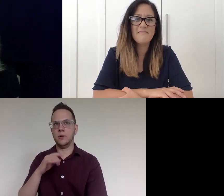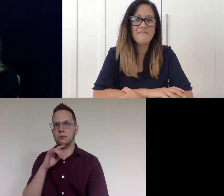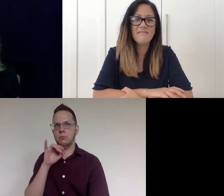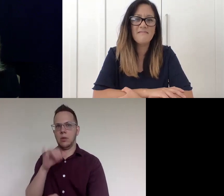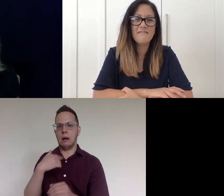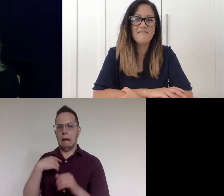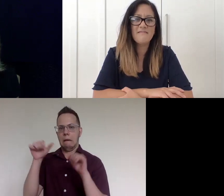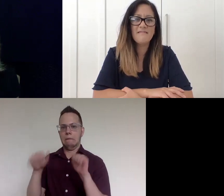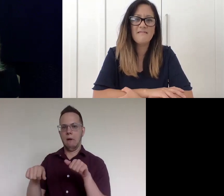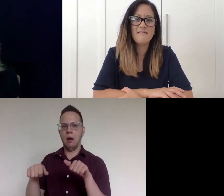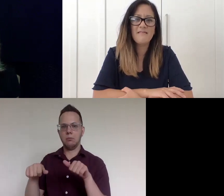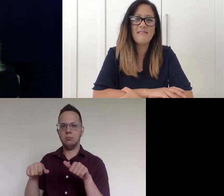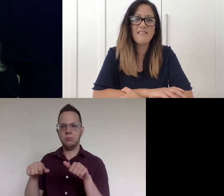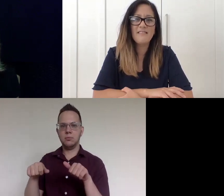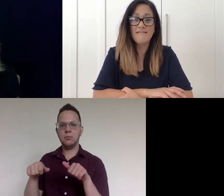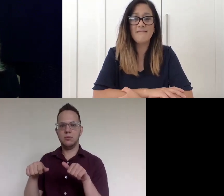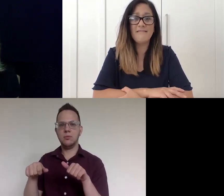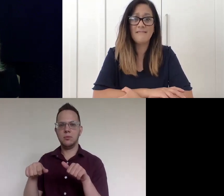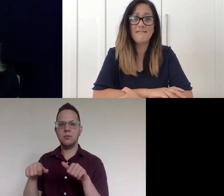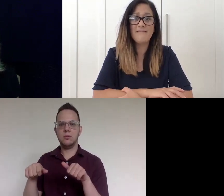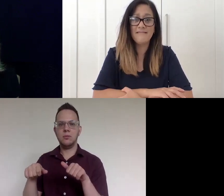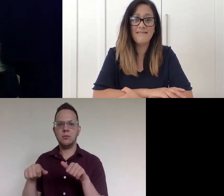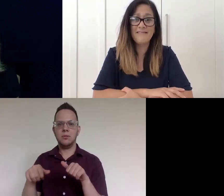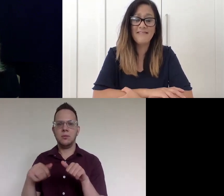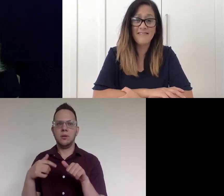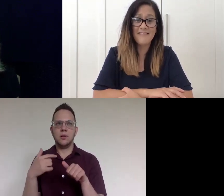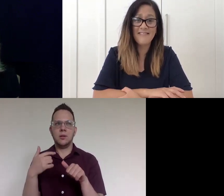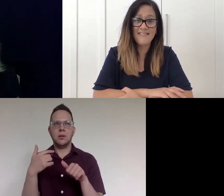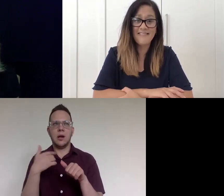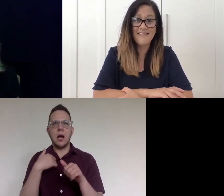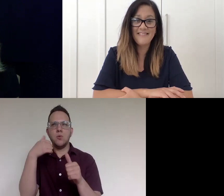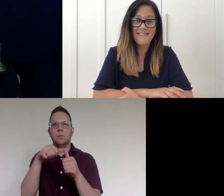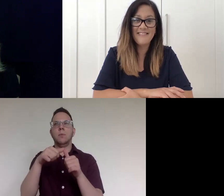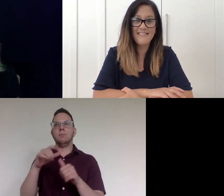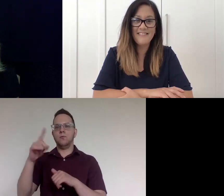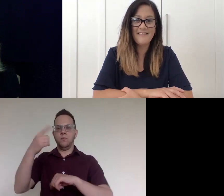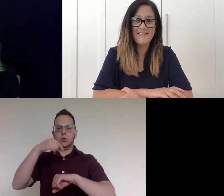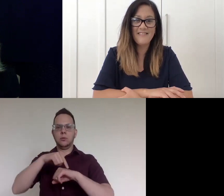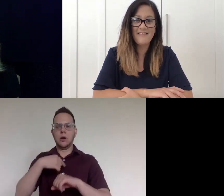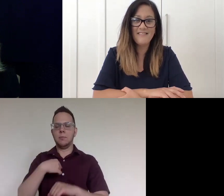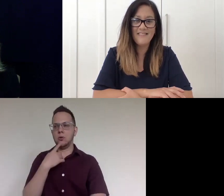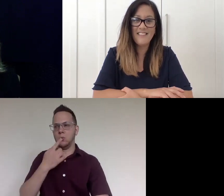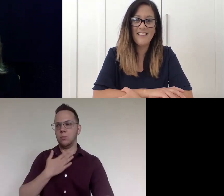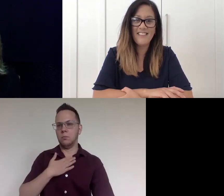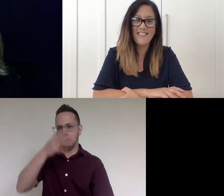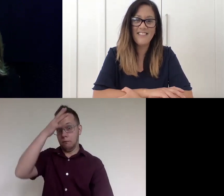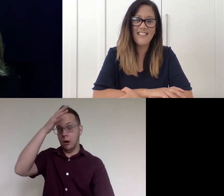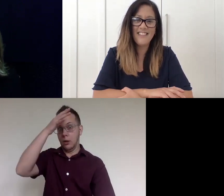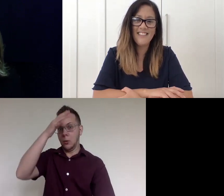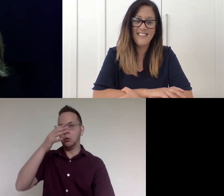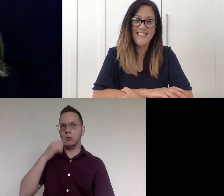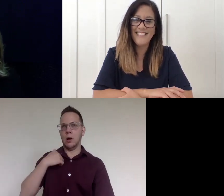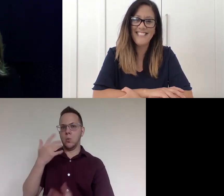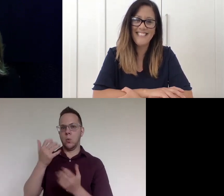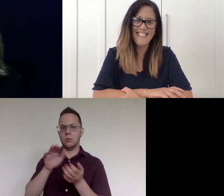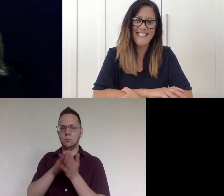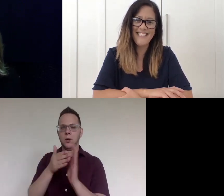benefits? Well, there are a number of benefits that I can remember the first time I told my father I wanted to become a